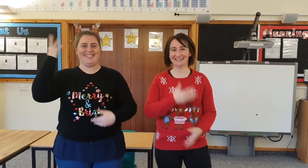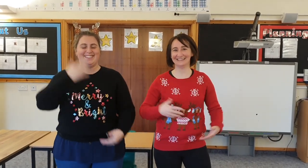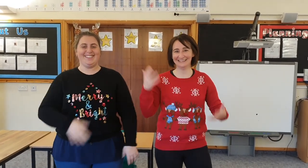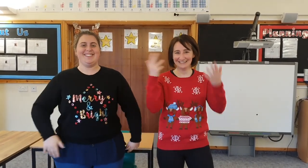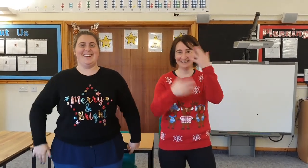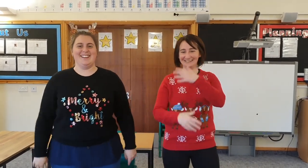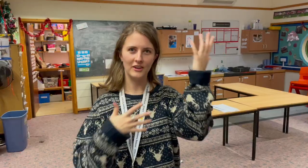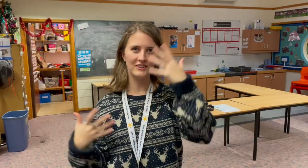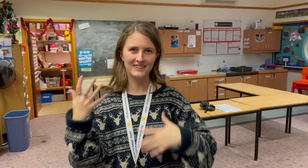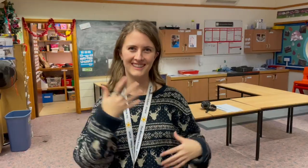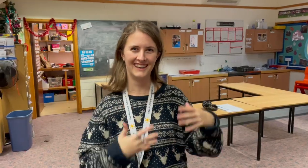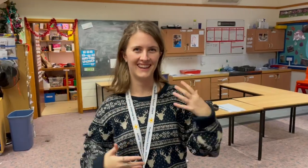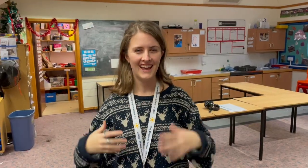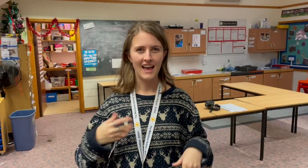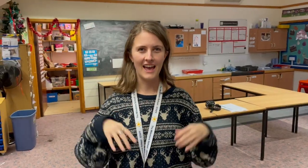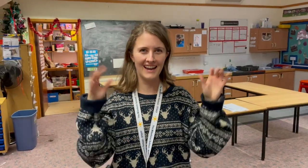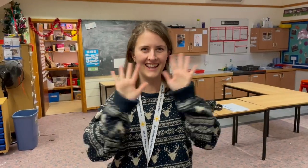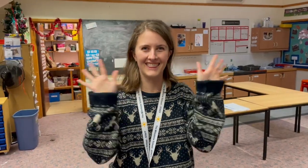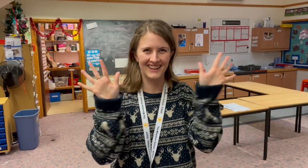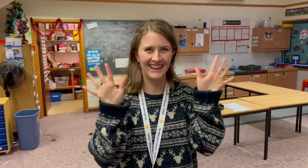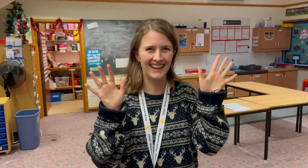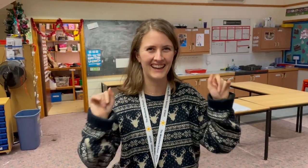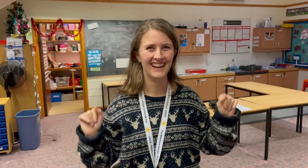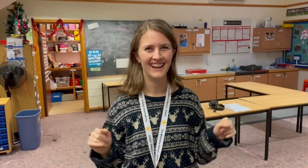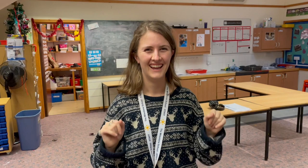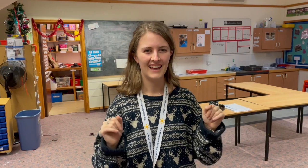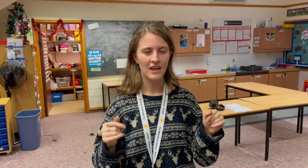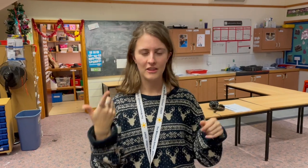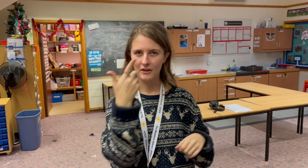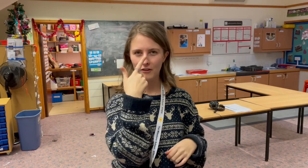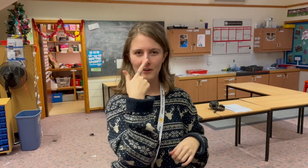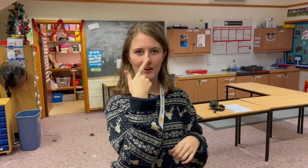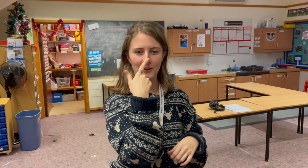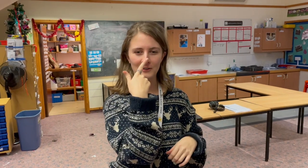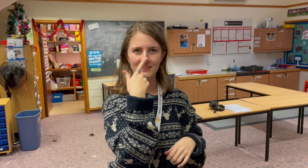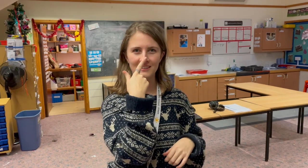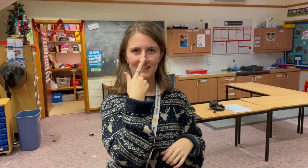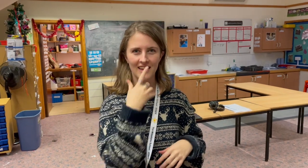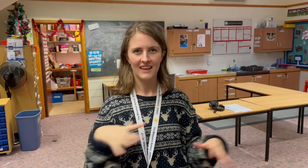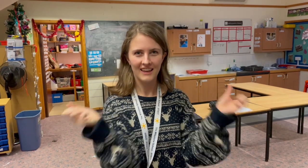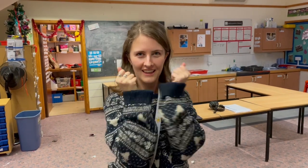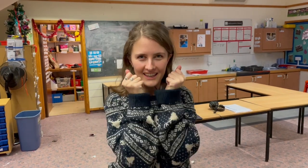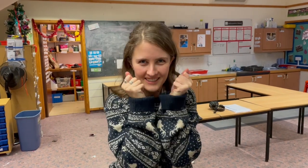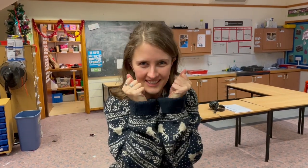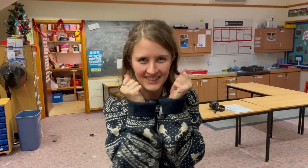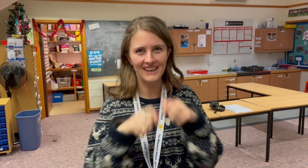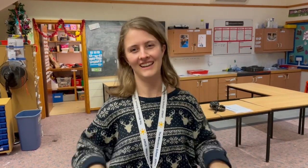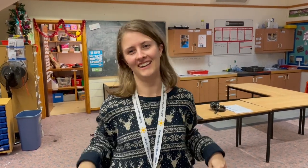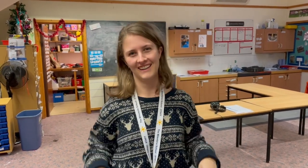When it snows, ain't it thrilling? Though you know, it's a chilling.